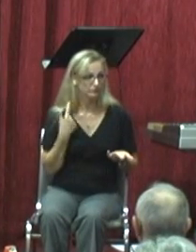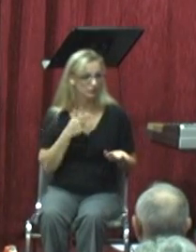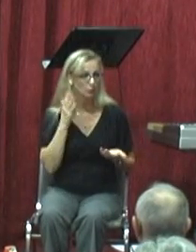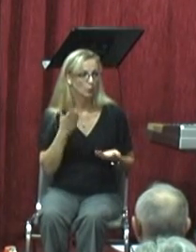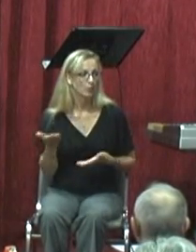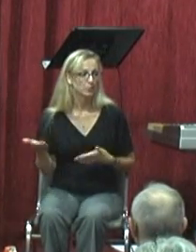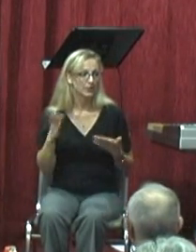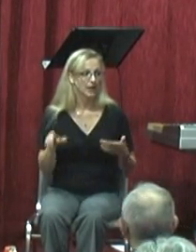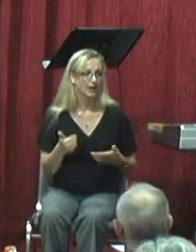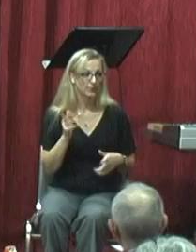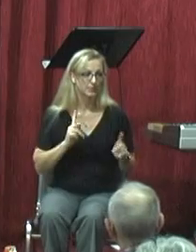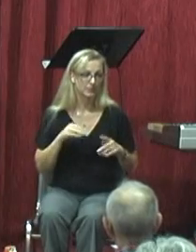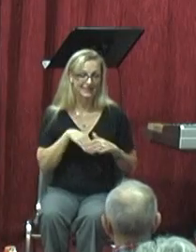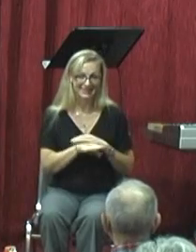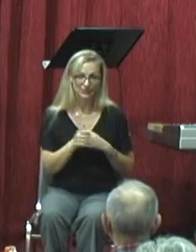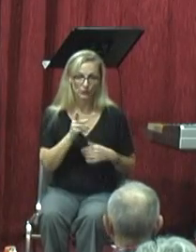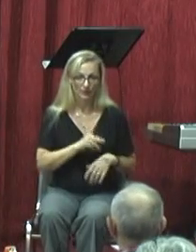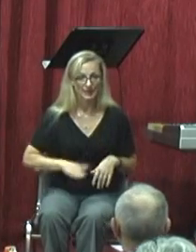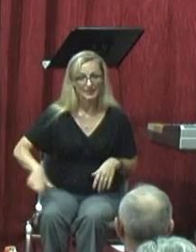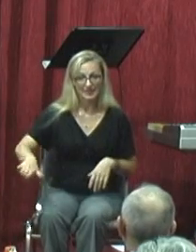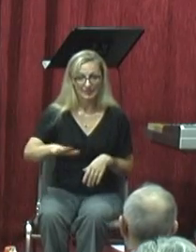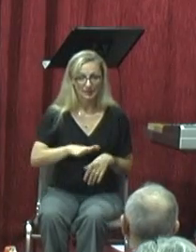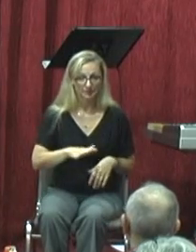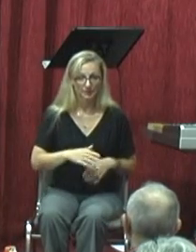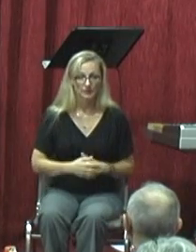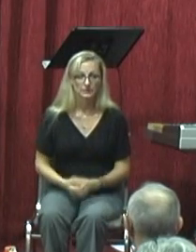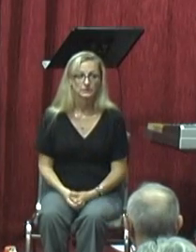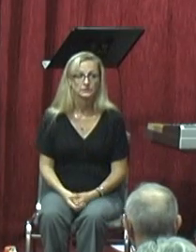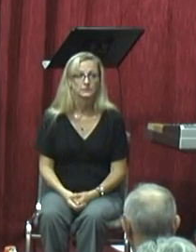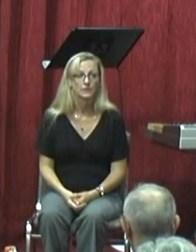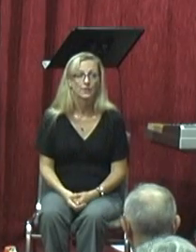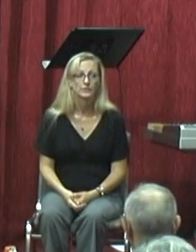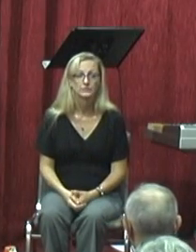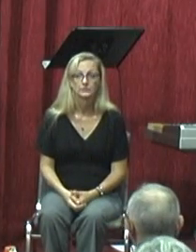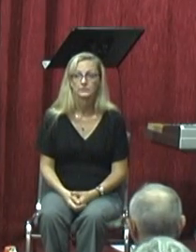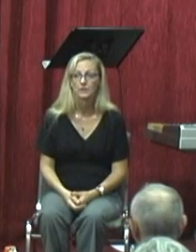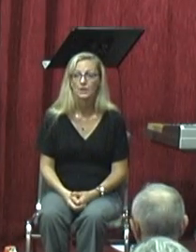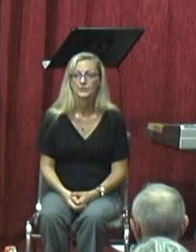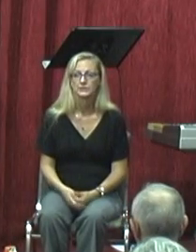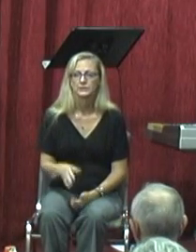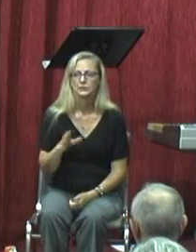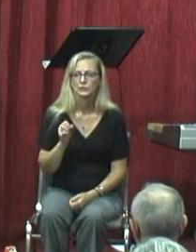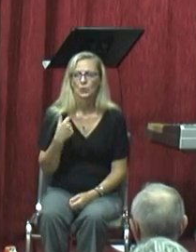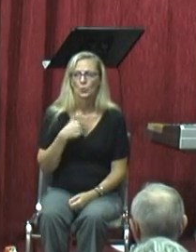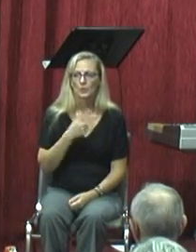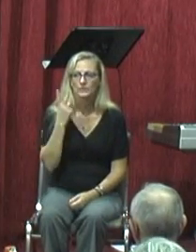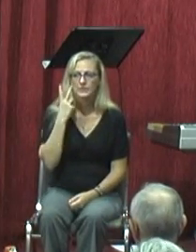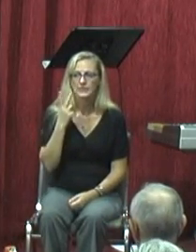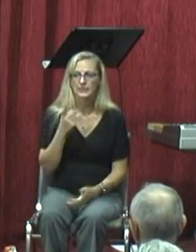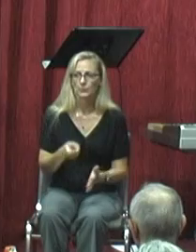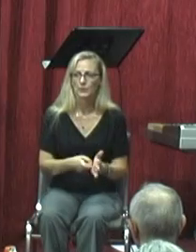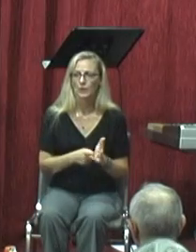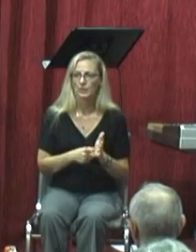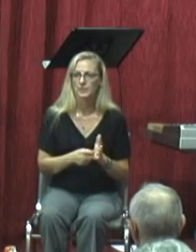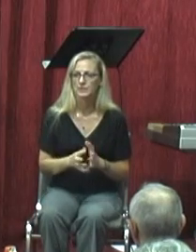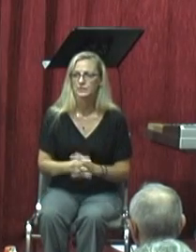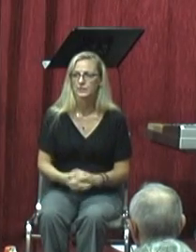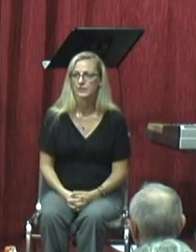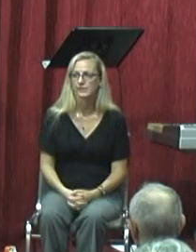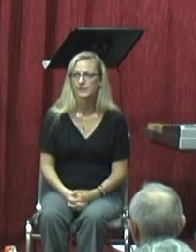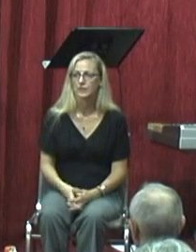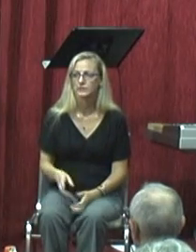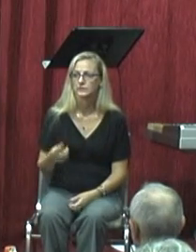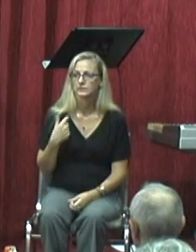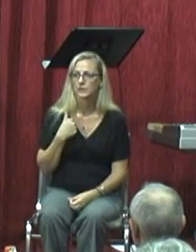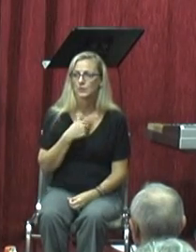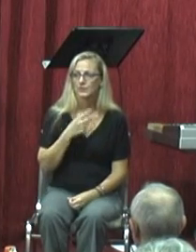peoples into the kingdom because we'll be bearing fruit. So we've seen the requirements. We've seen the